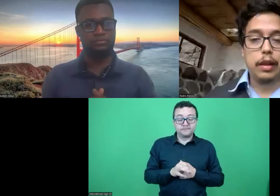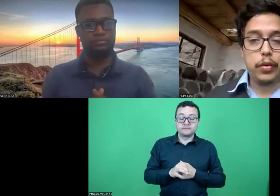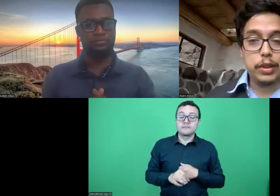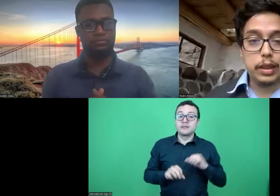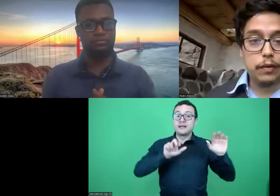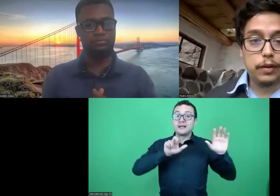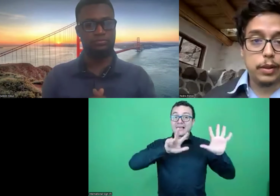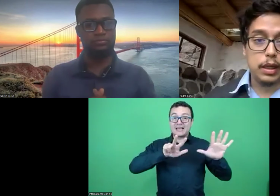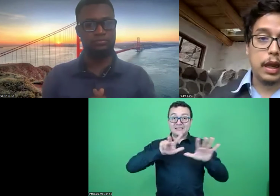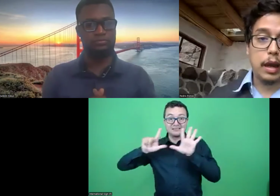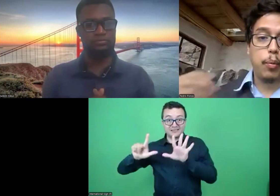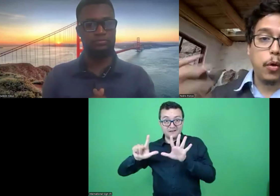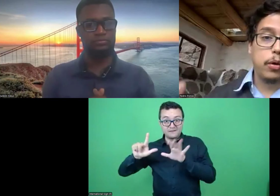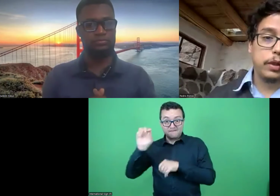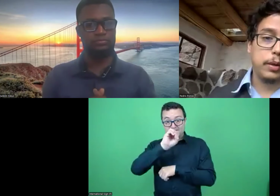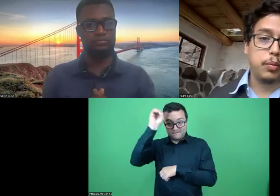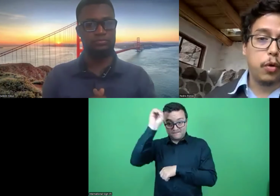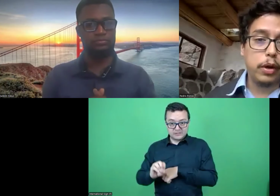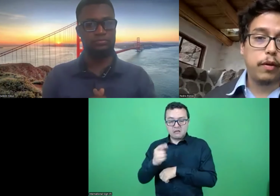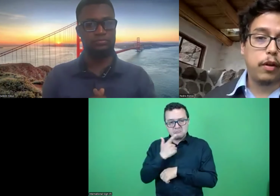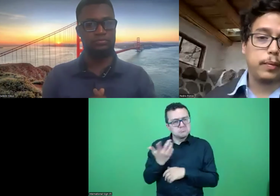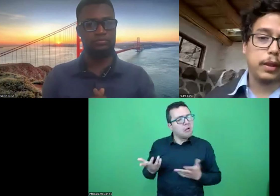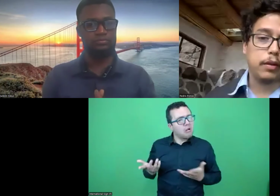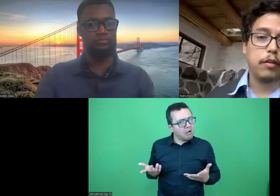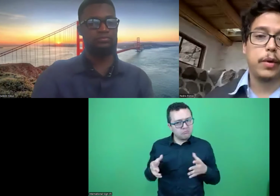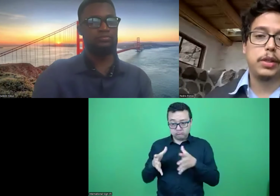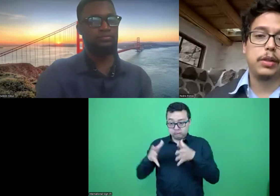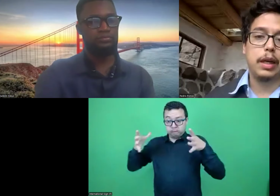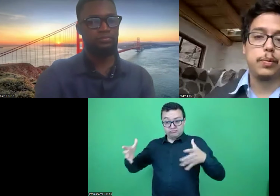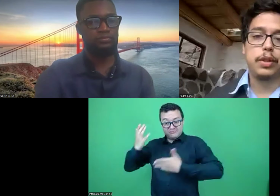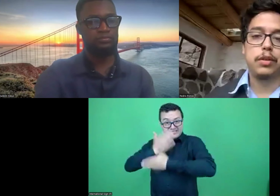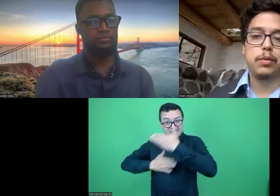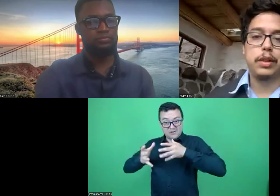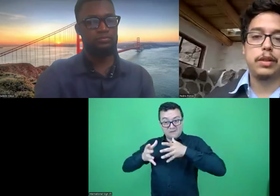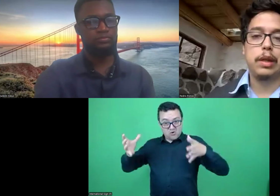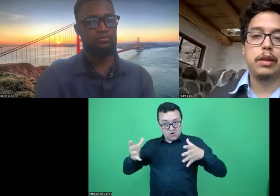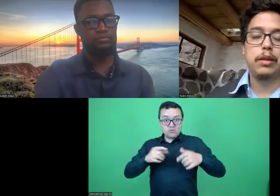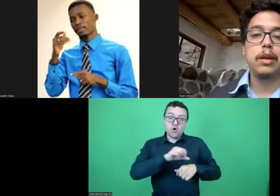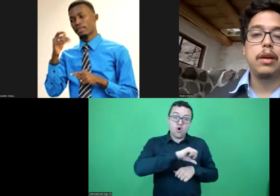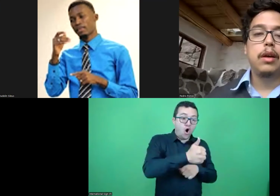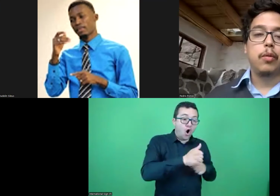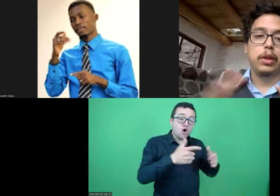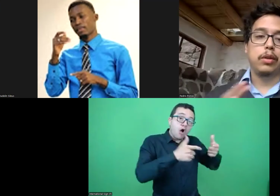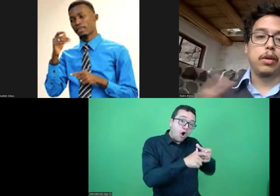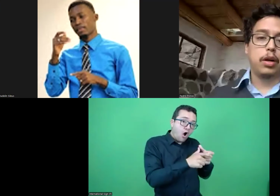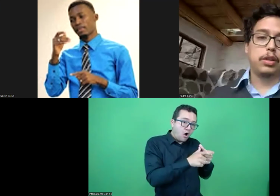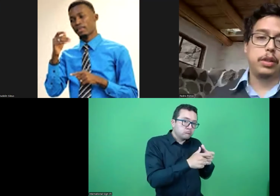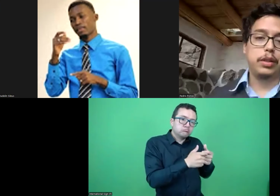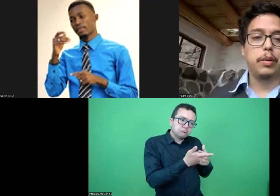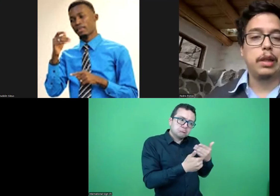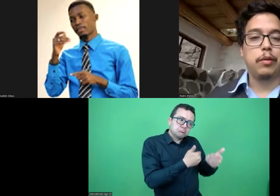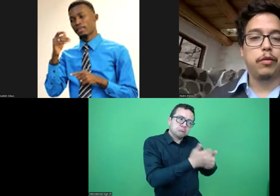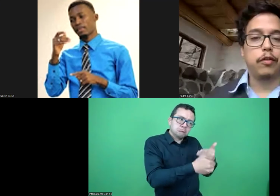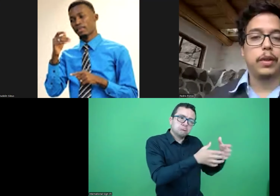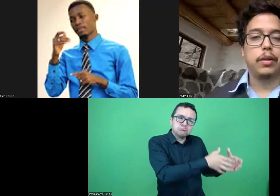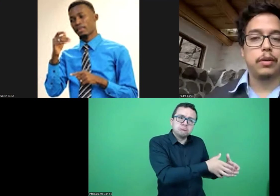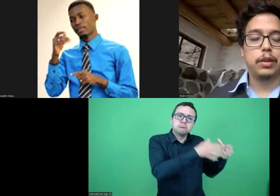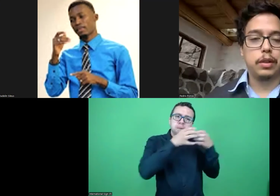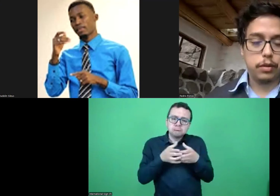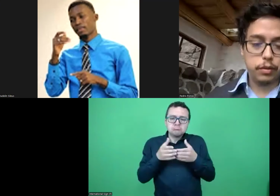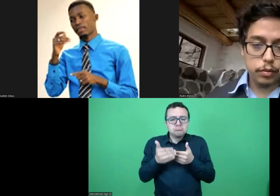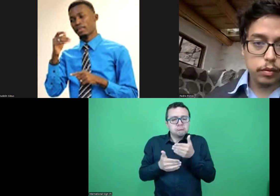that they perceive there is more involvement of marginalized persons with disabilities within the larger disability movement.